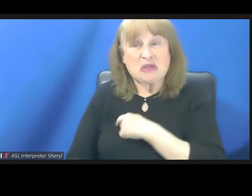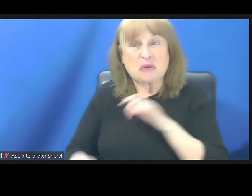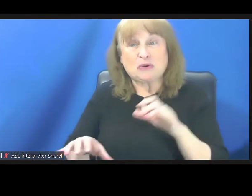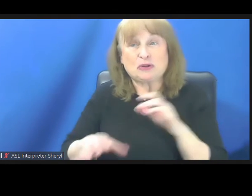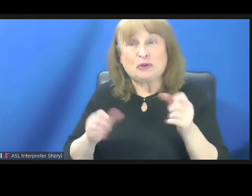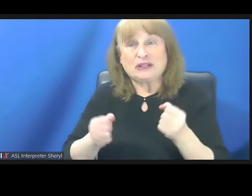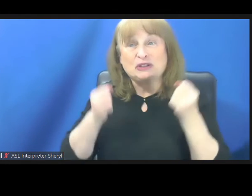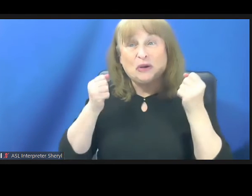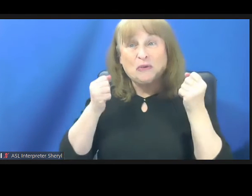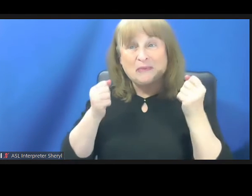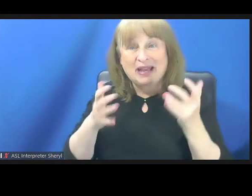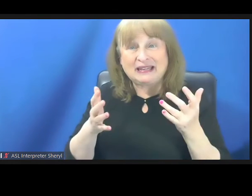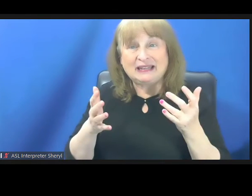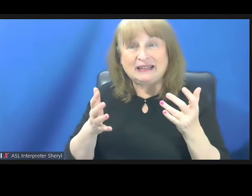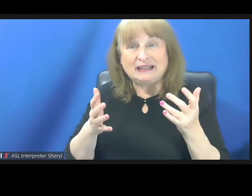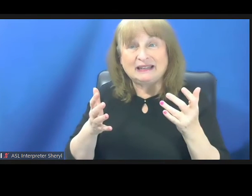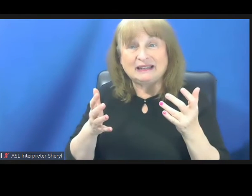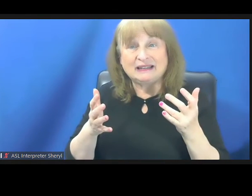many